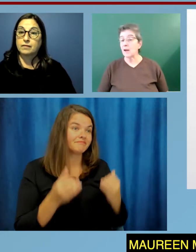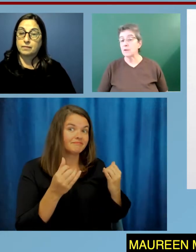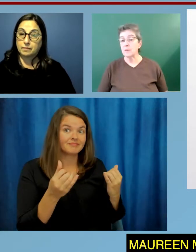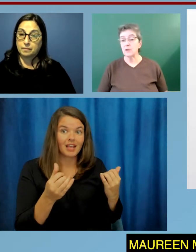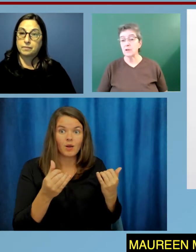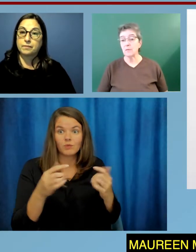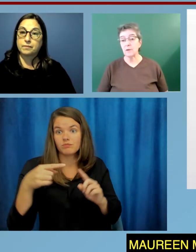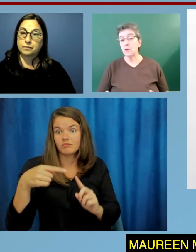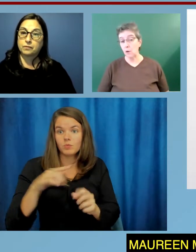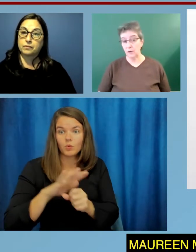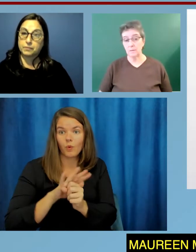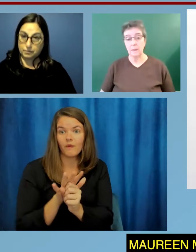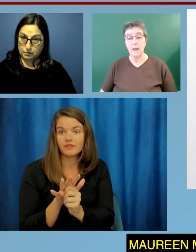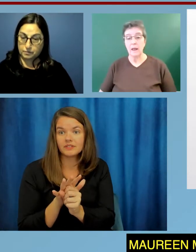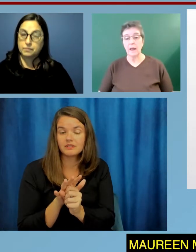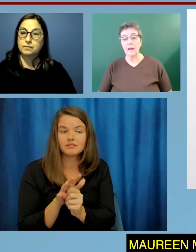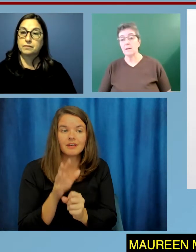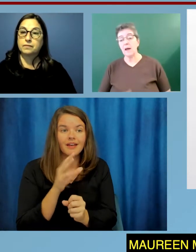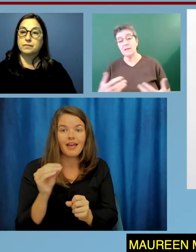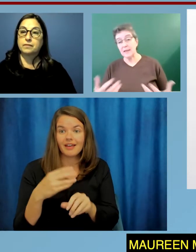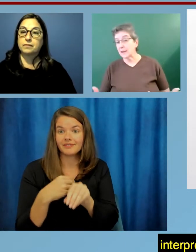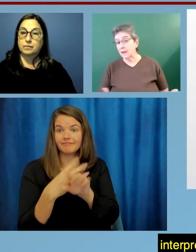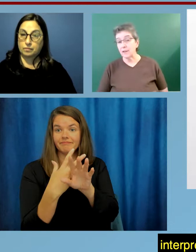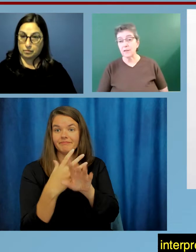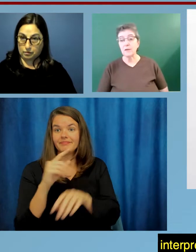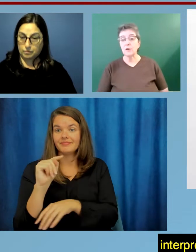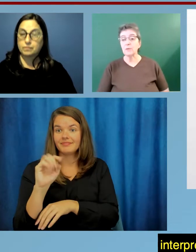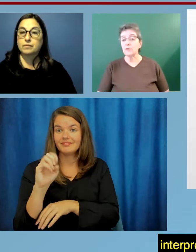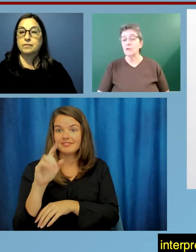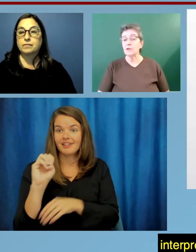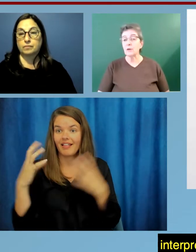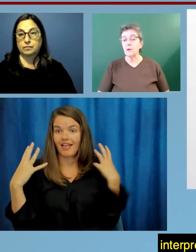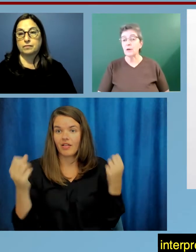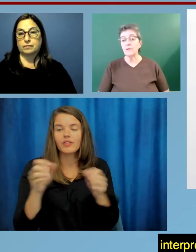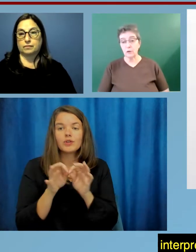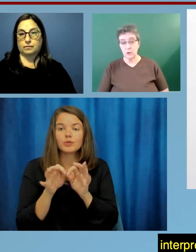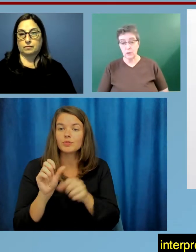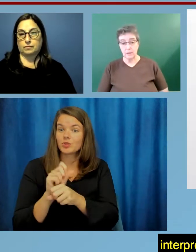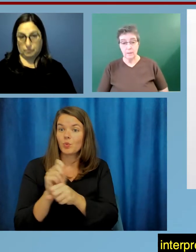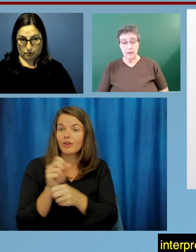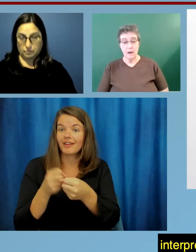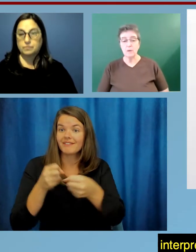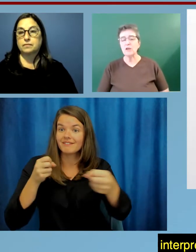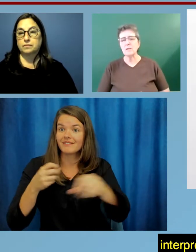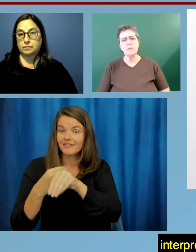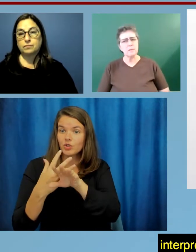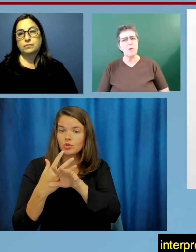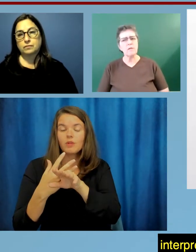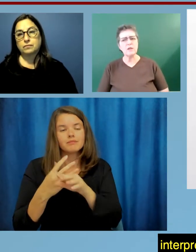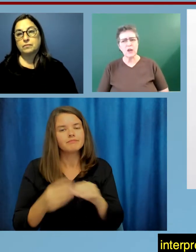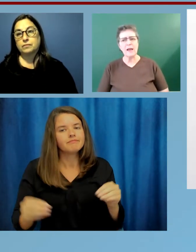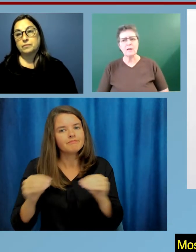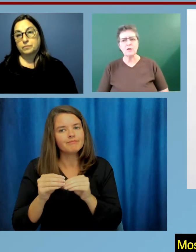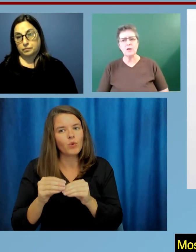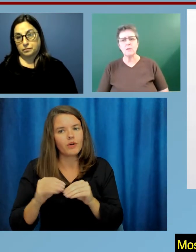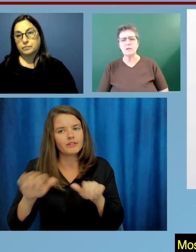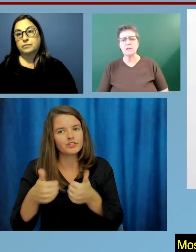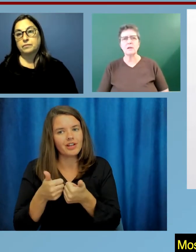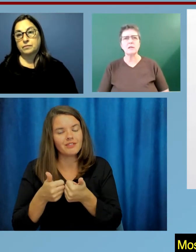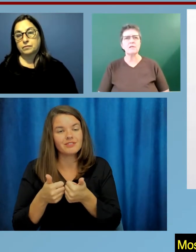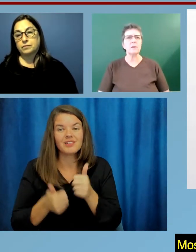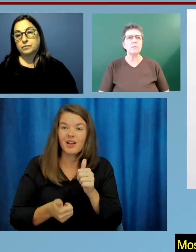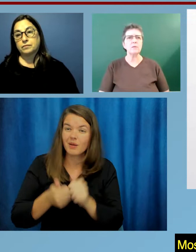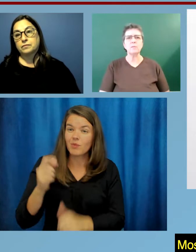And now, especially with COVID and telehealth, interpreters are also working virtually, which is more of a challenge.